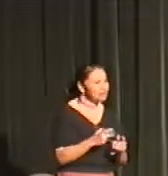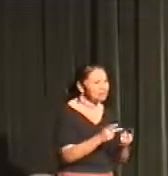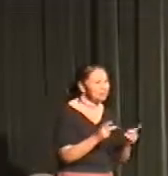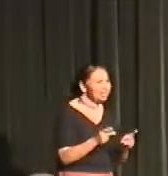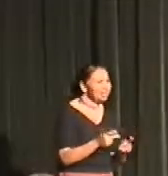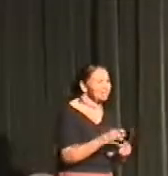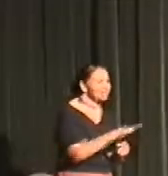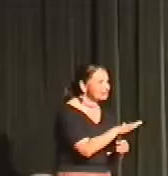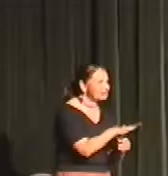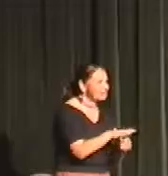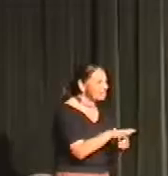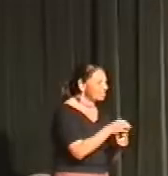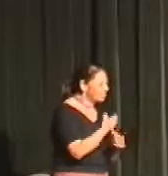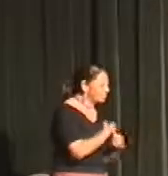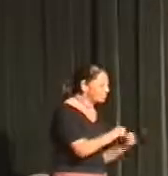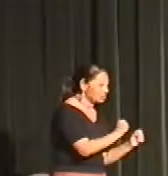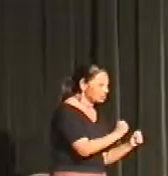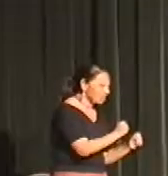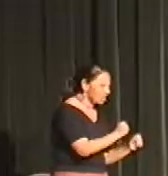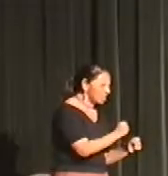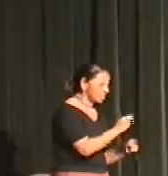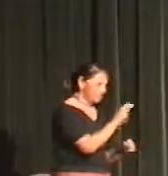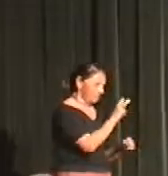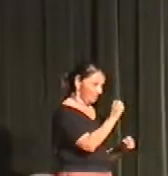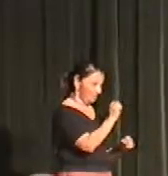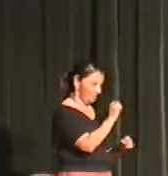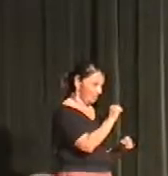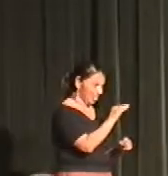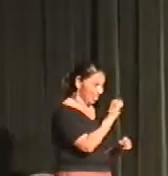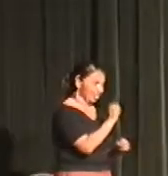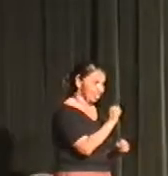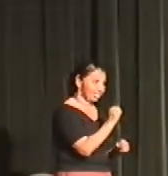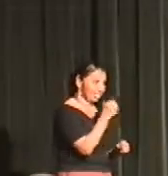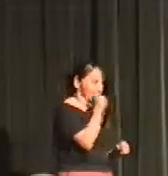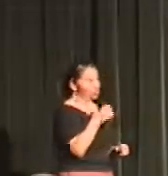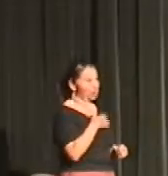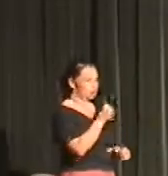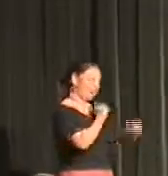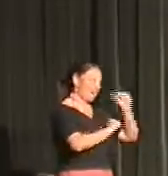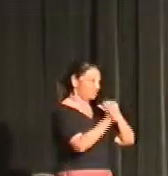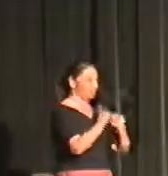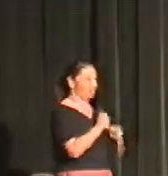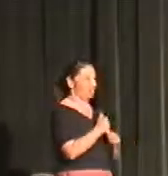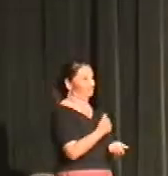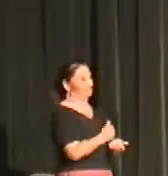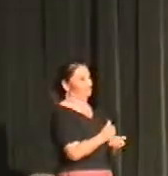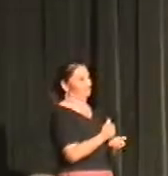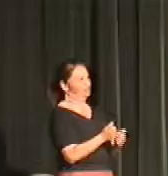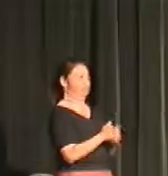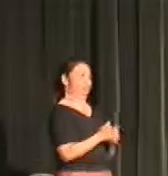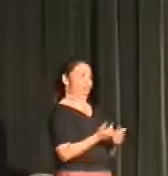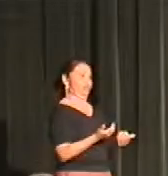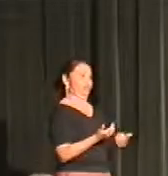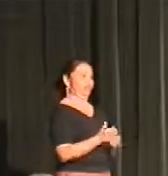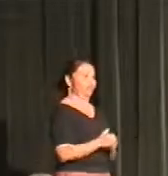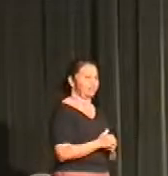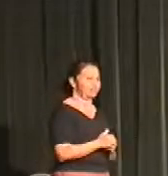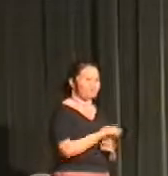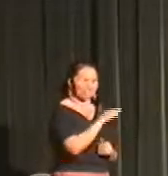place, the streets where I come from in Venice, and the women that I drank and used with. You know, there's never